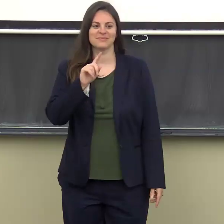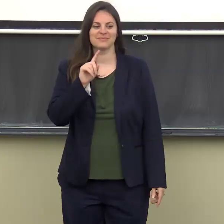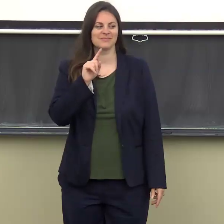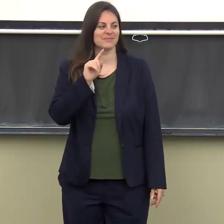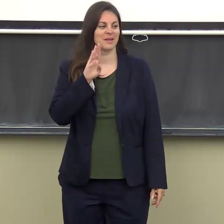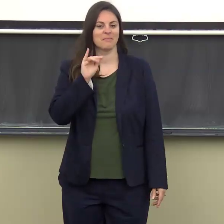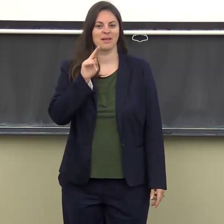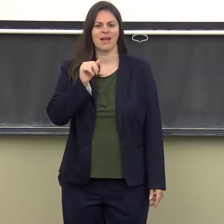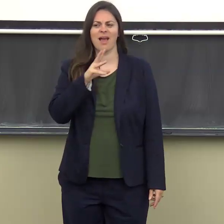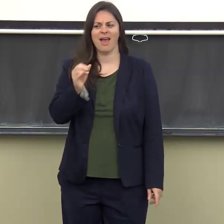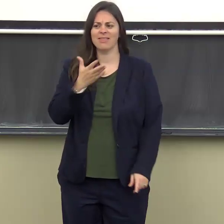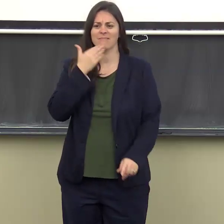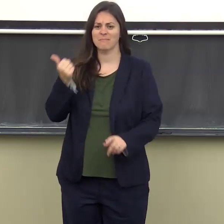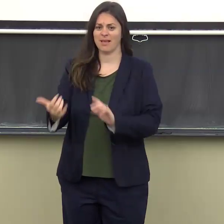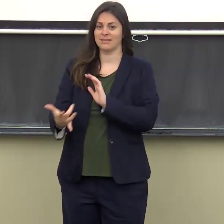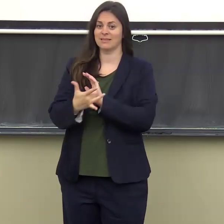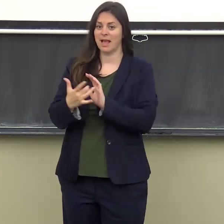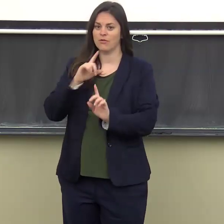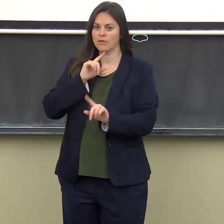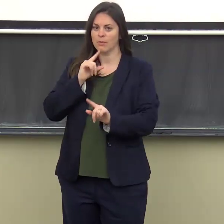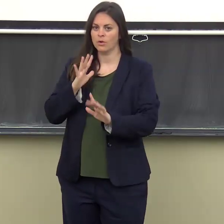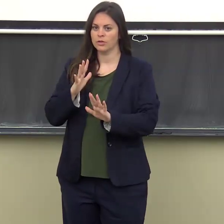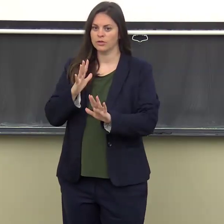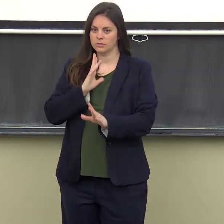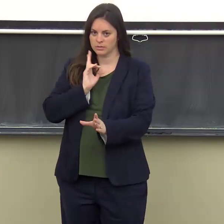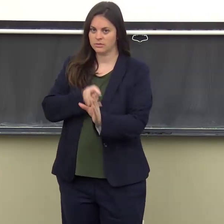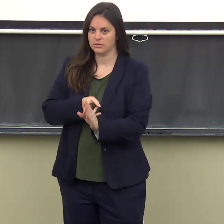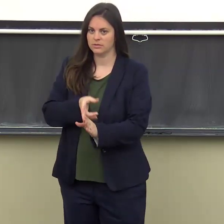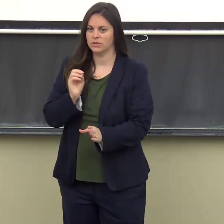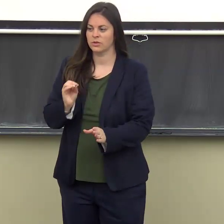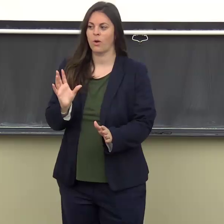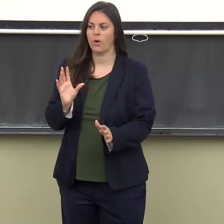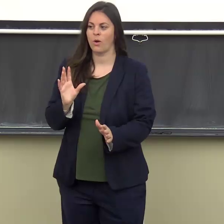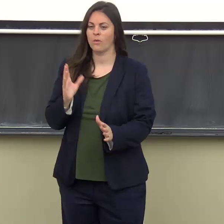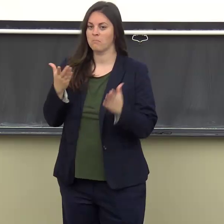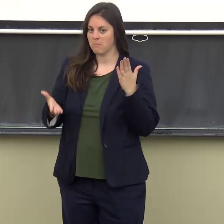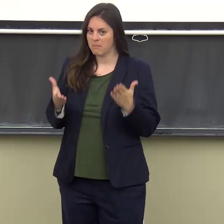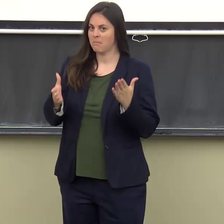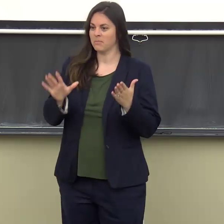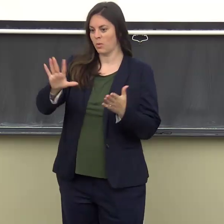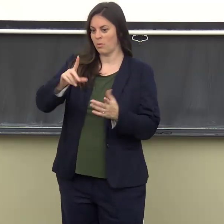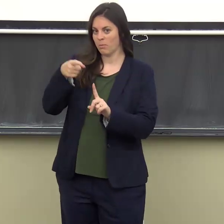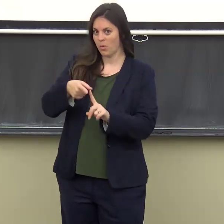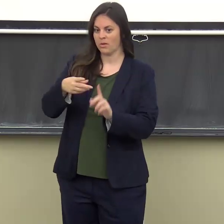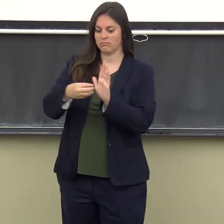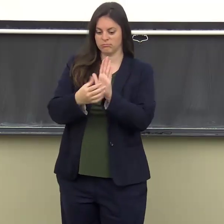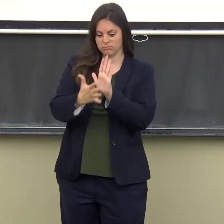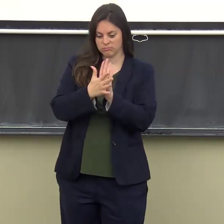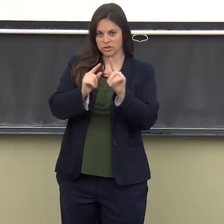call into earnings calls. So to the point that was made of putting it on the transcript, having a